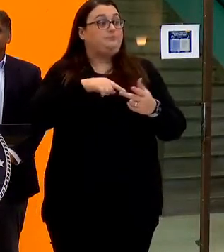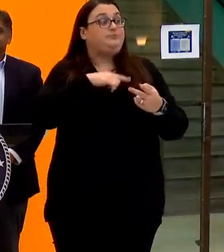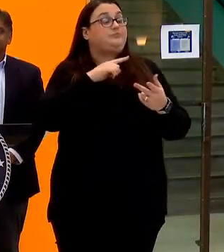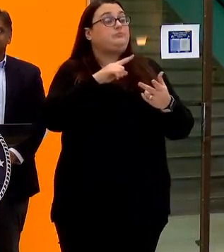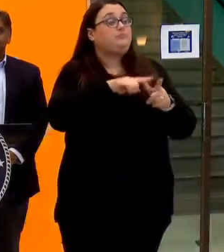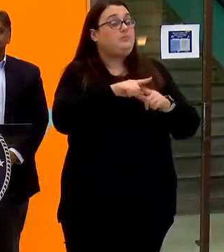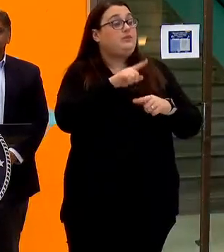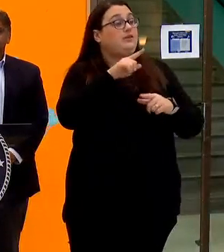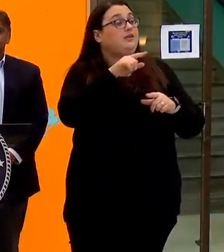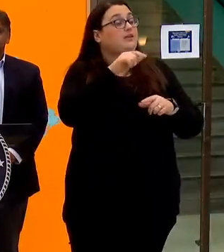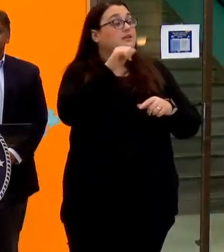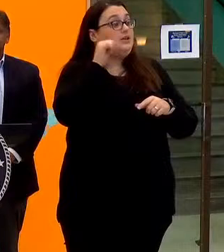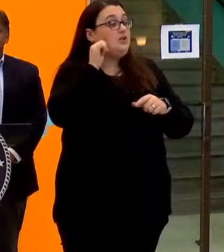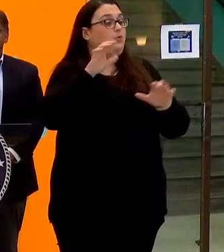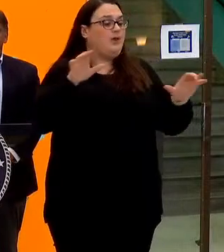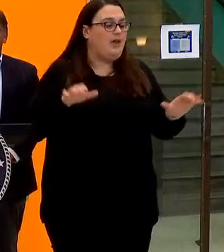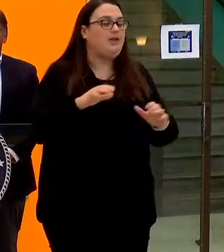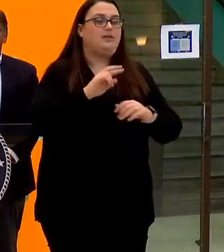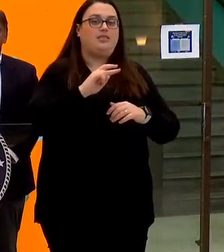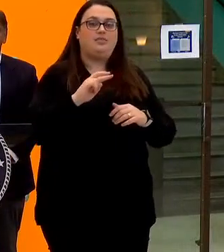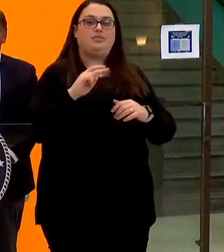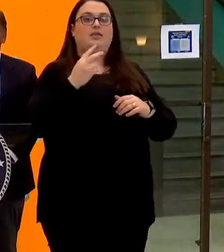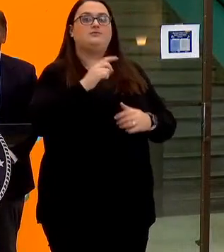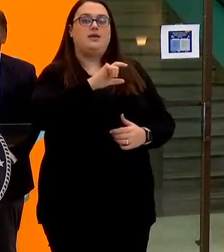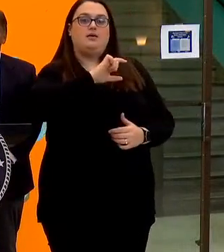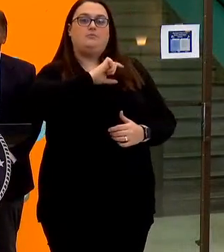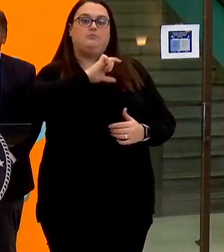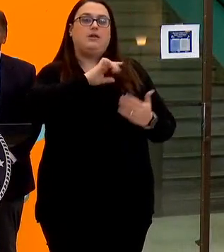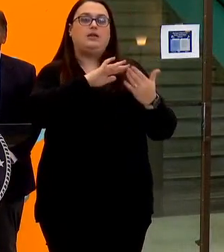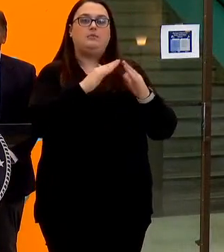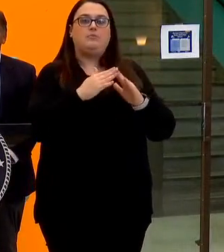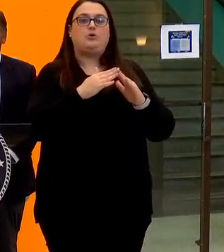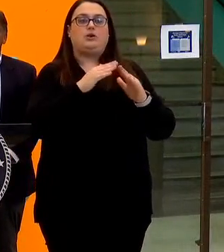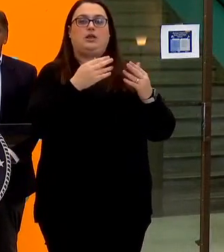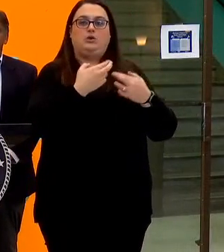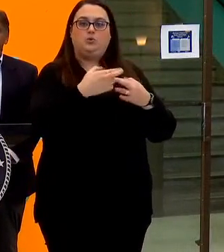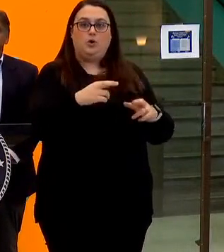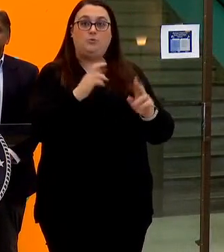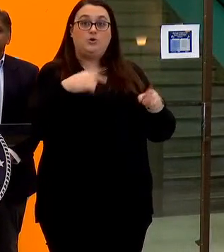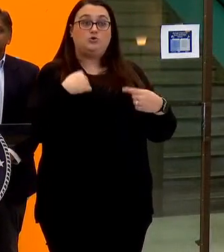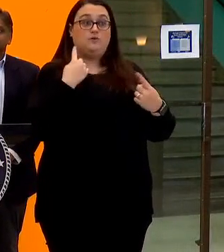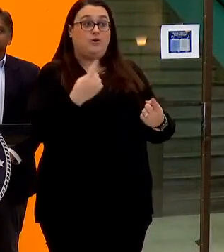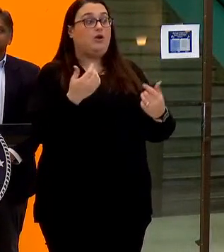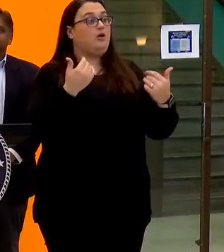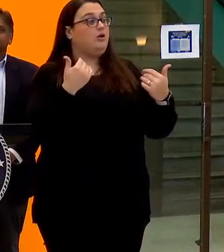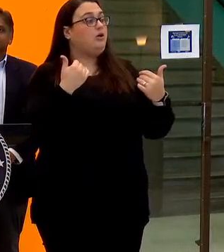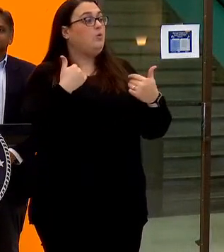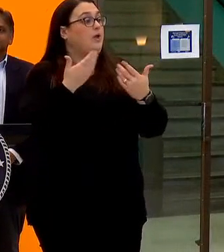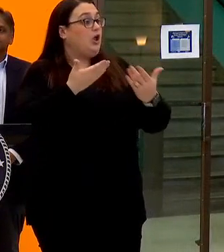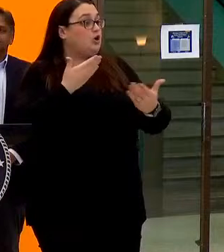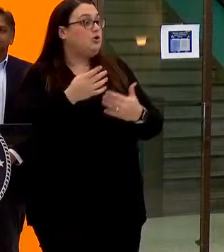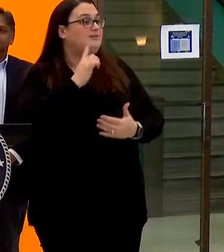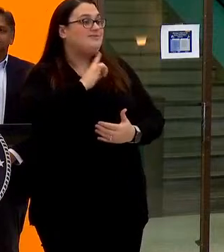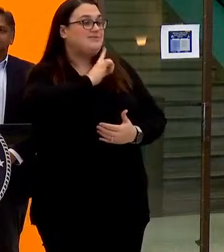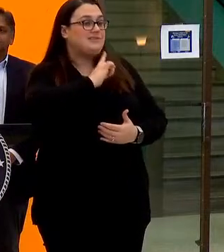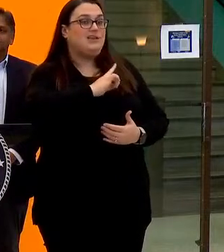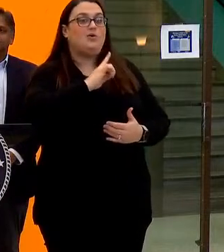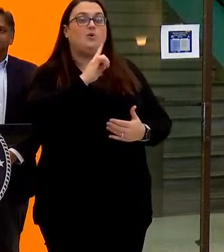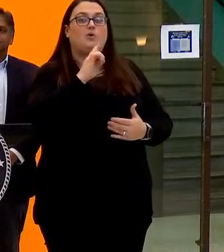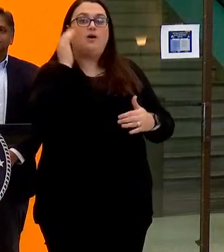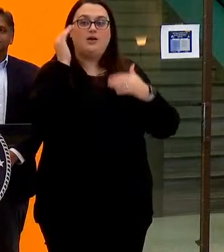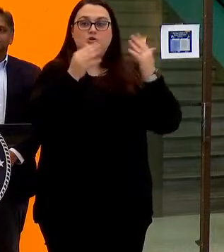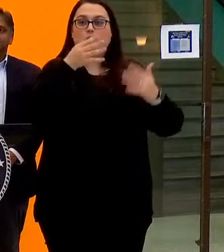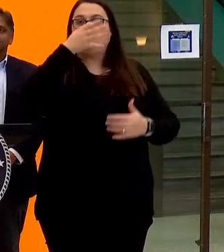shared yesterday, we did have to activate the 2nd Police Precinct Community Room. So far there, we are serving single